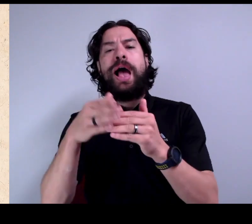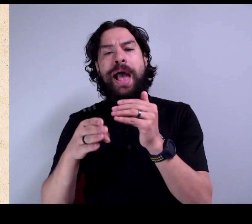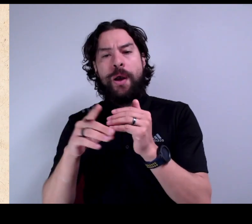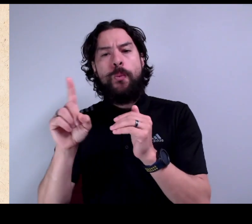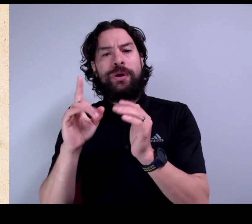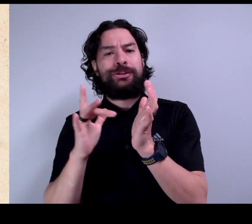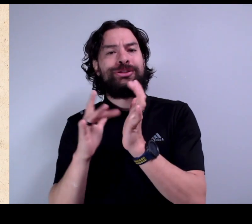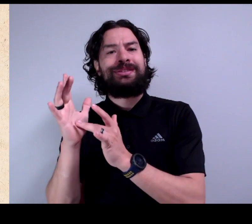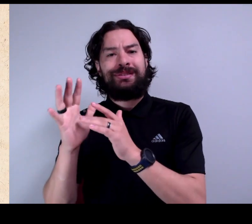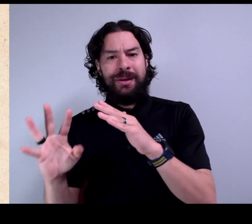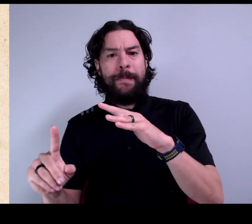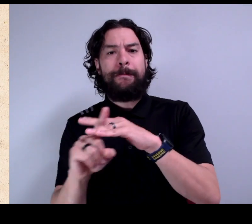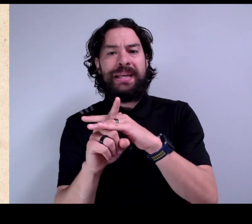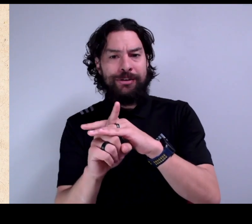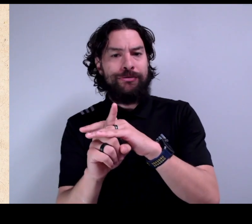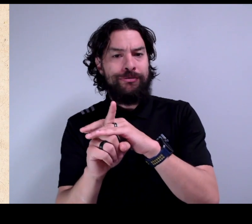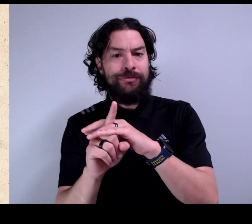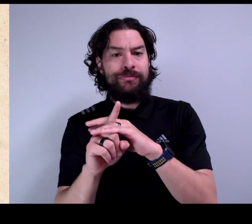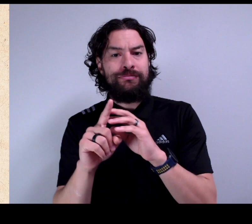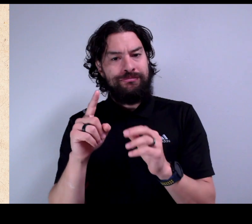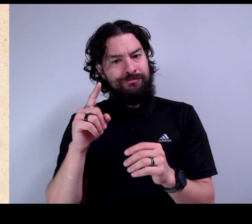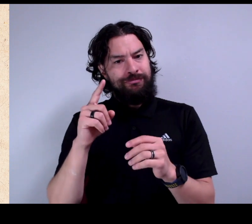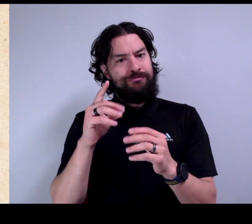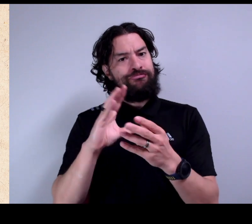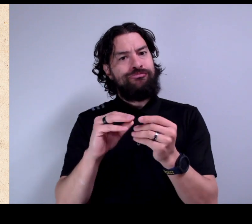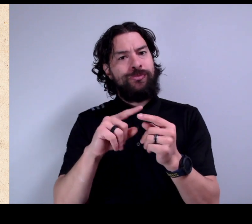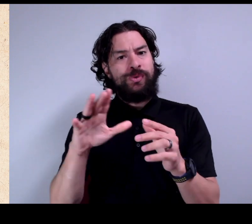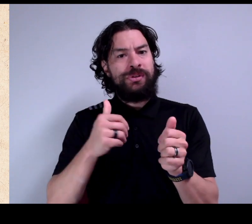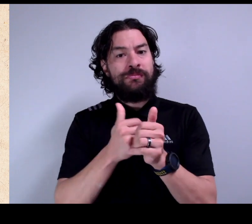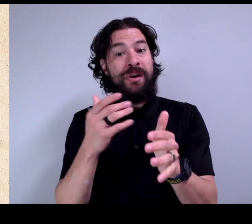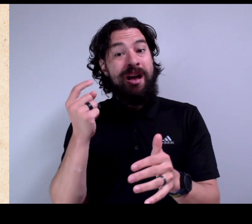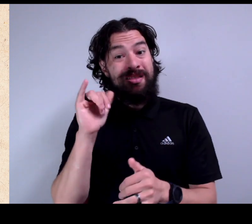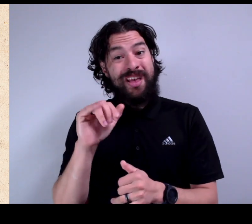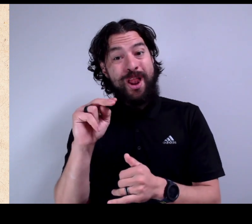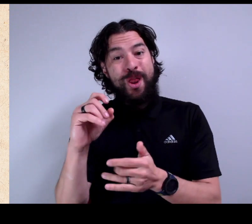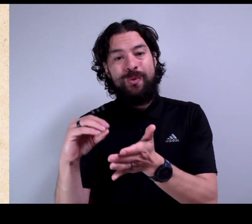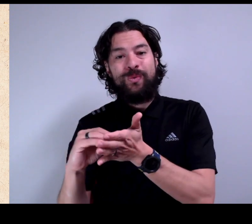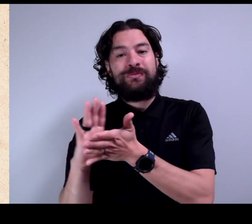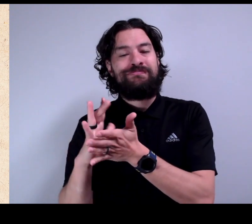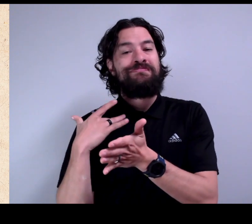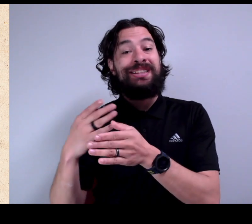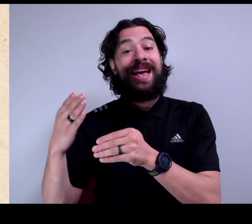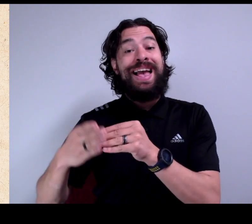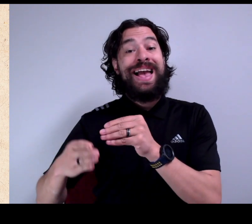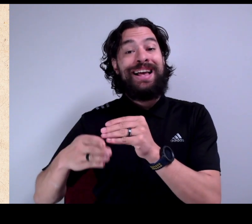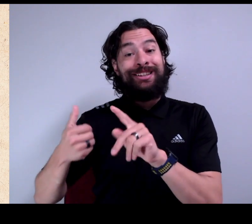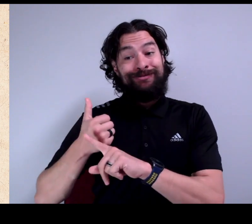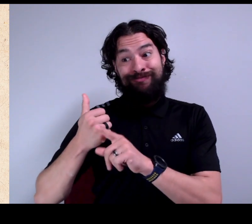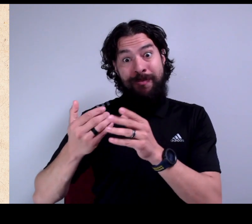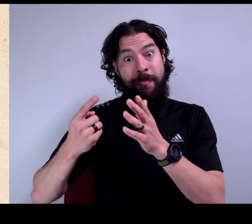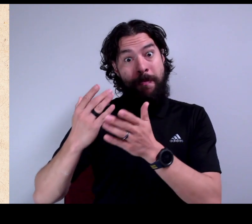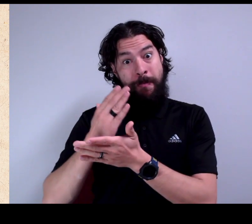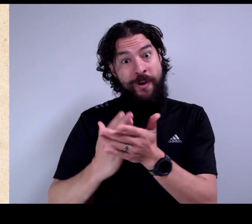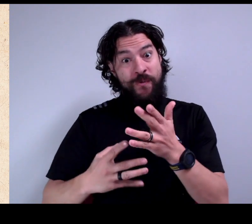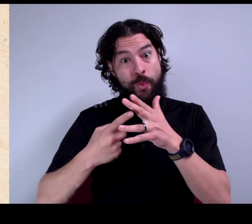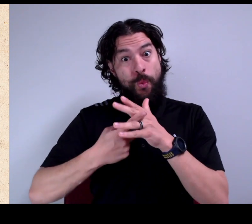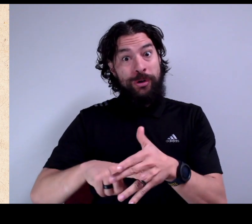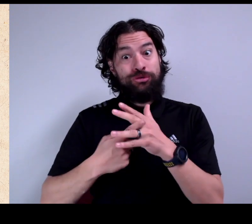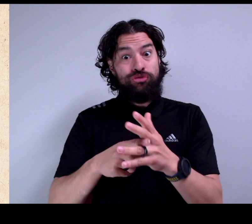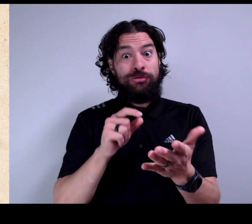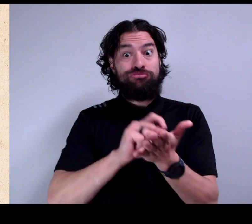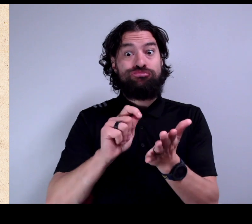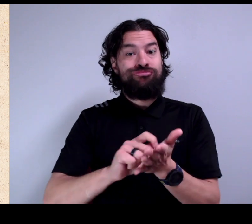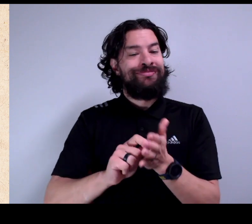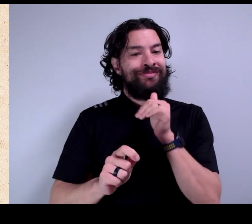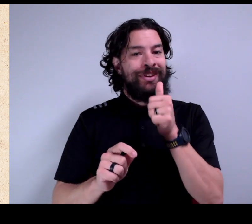has more to its ending, where Jesus appears, he speaks to his disciples, but there's also a note there telling you that that ending is not part of the